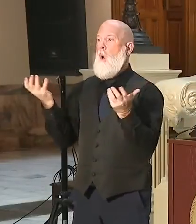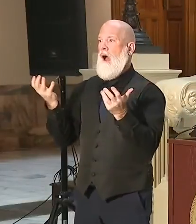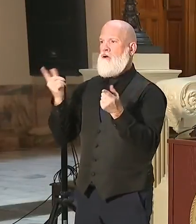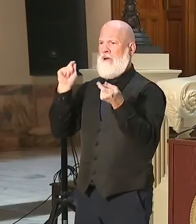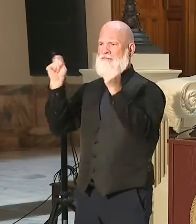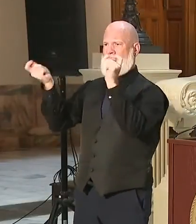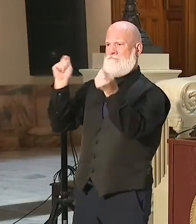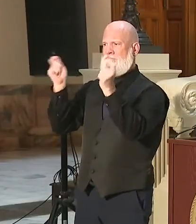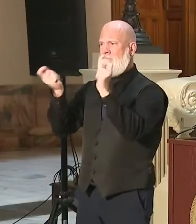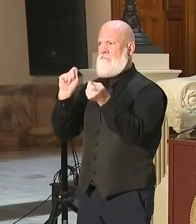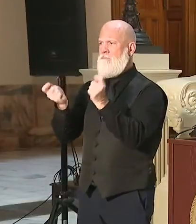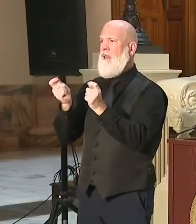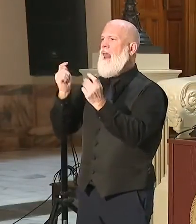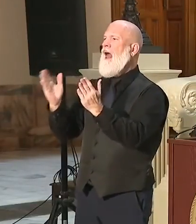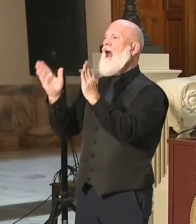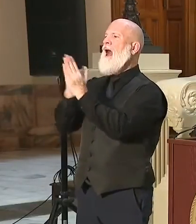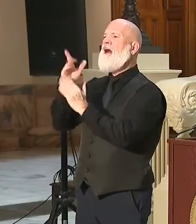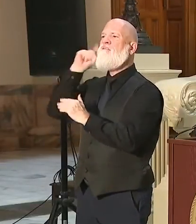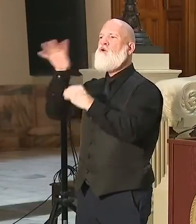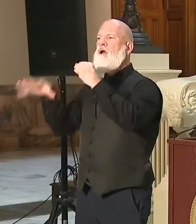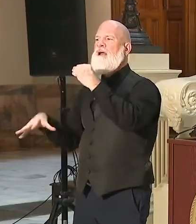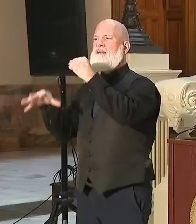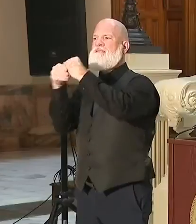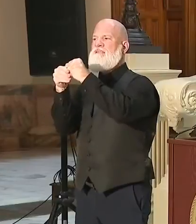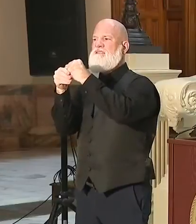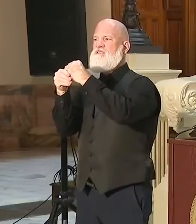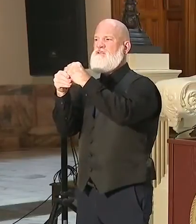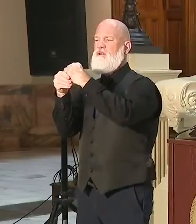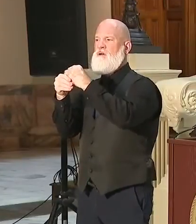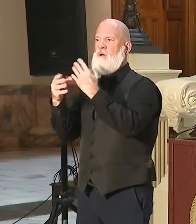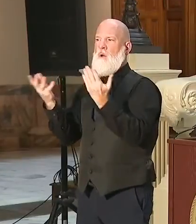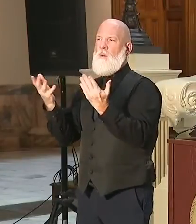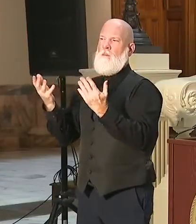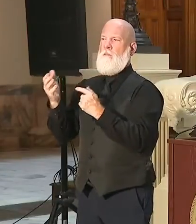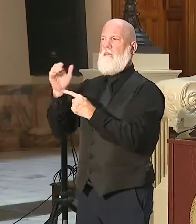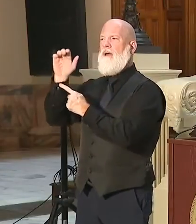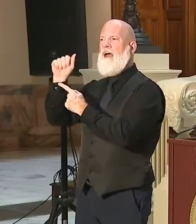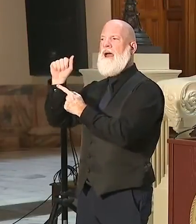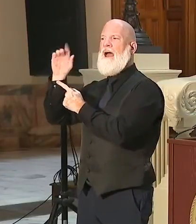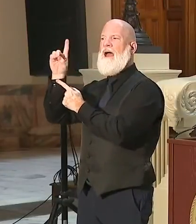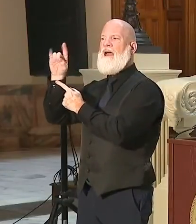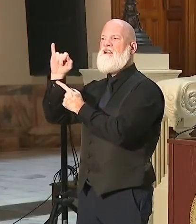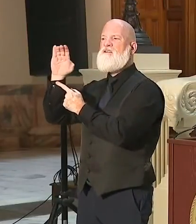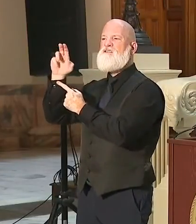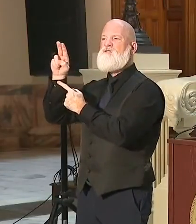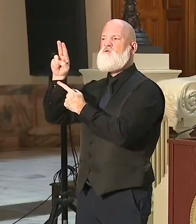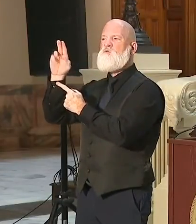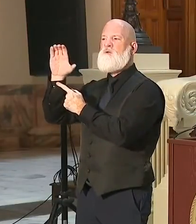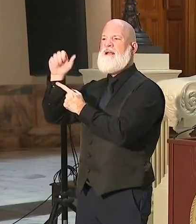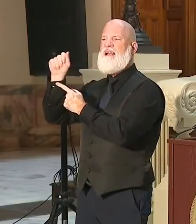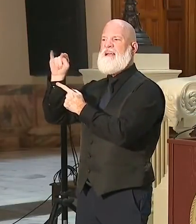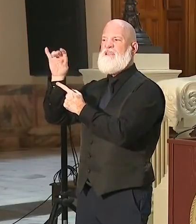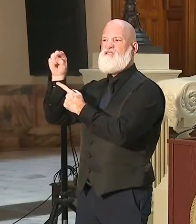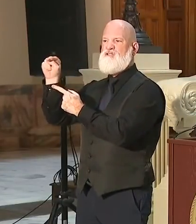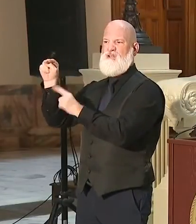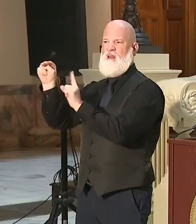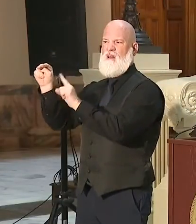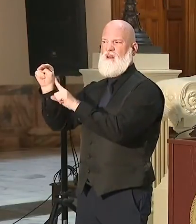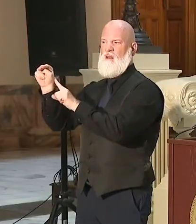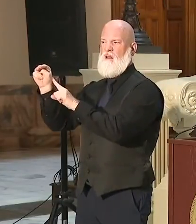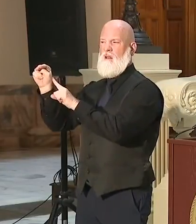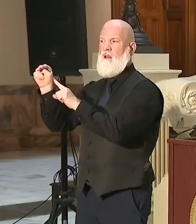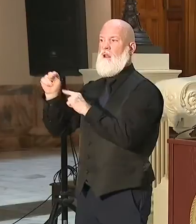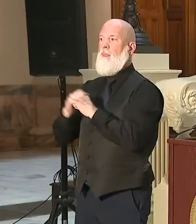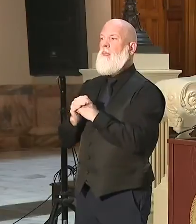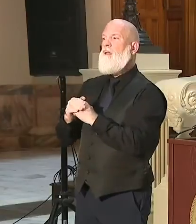an additional adjudication module. Now, in this particular case, the adjudication module was not being used to figure